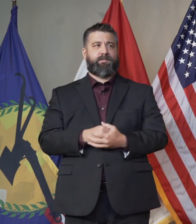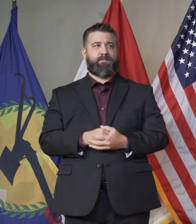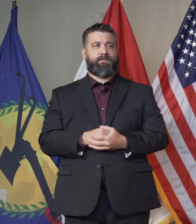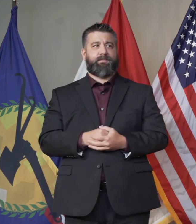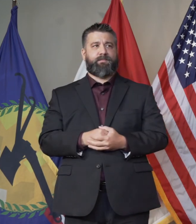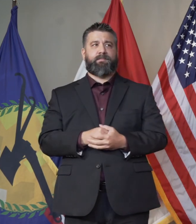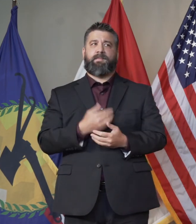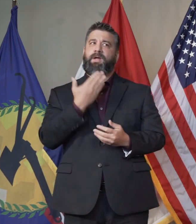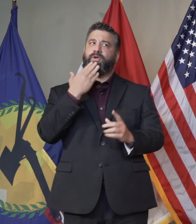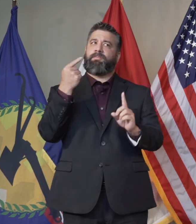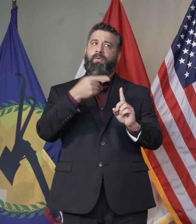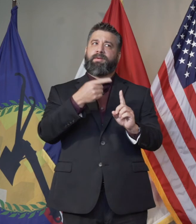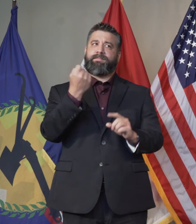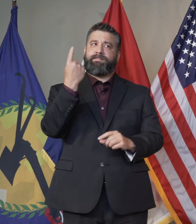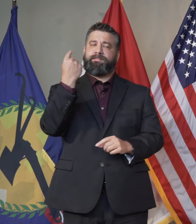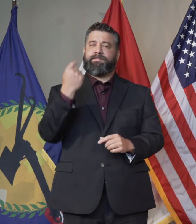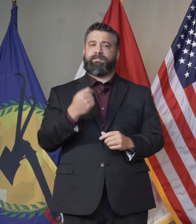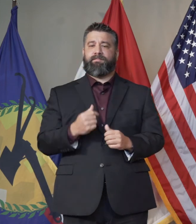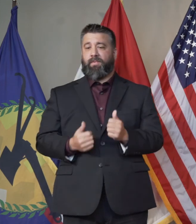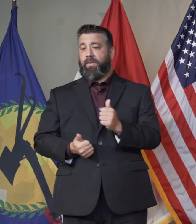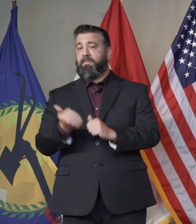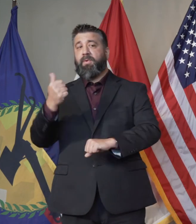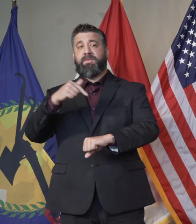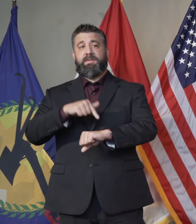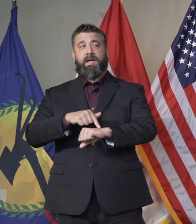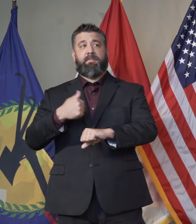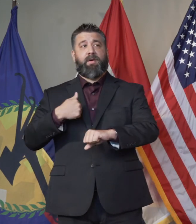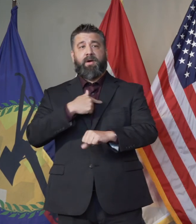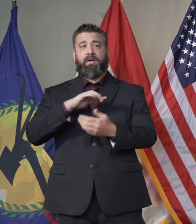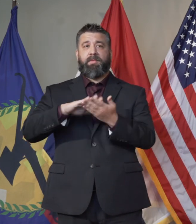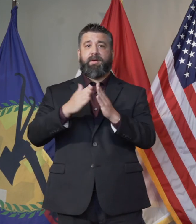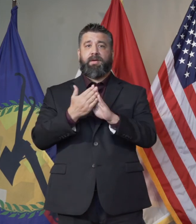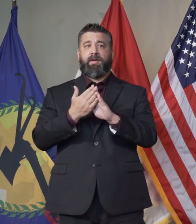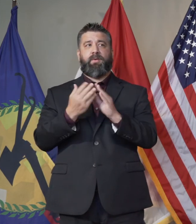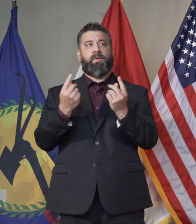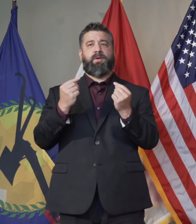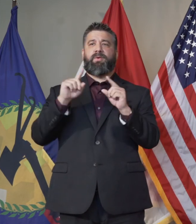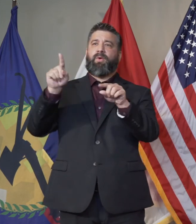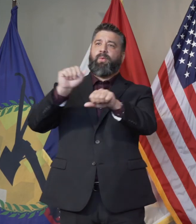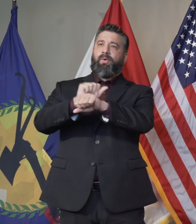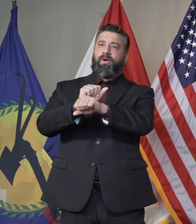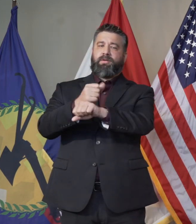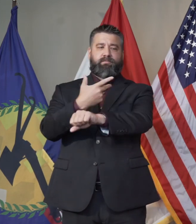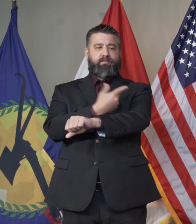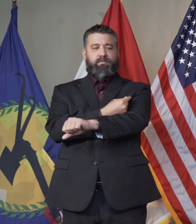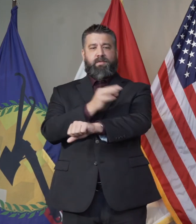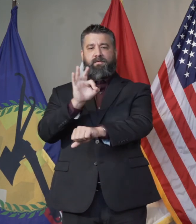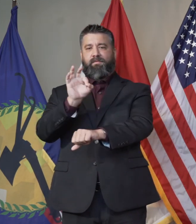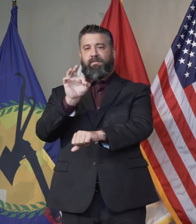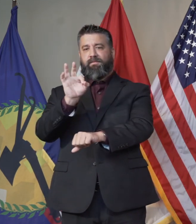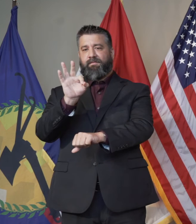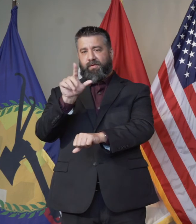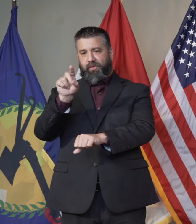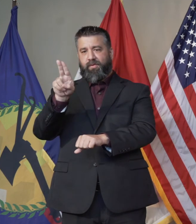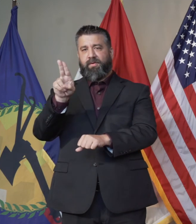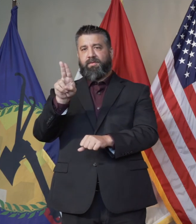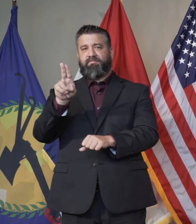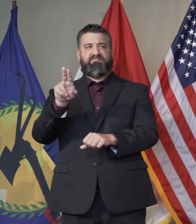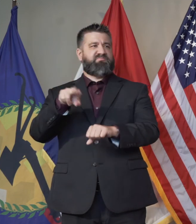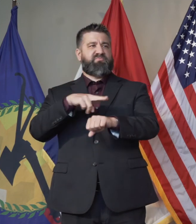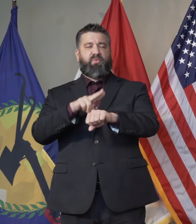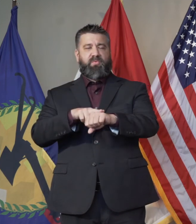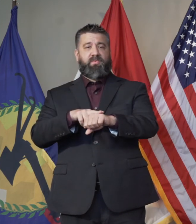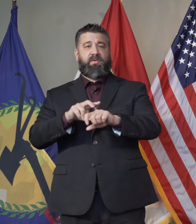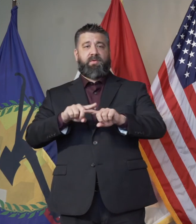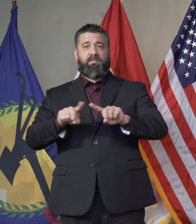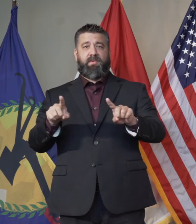community, that's a good point to make. Most of the time in our community, you get your flu shot at your employer in normal circumstances where it's okay to get around people.